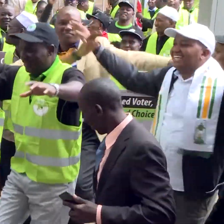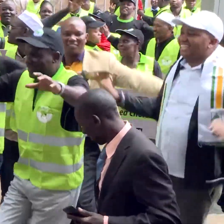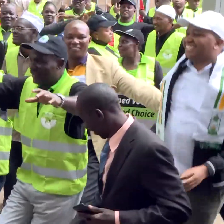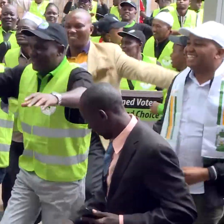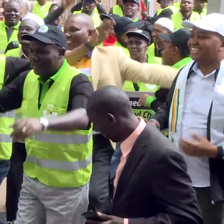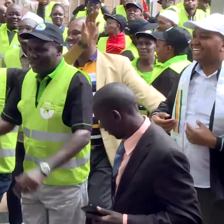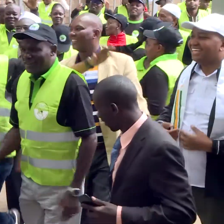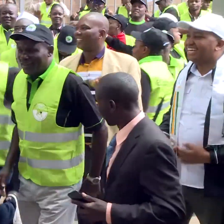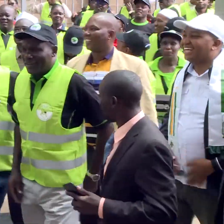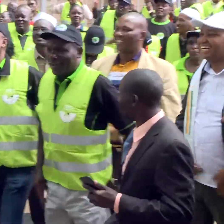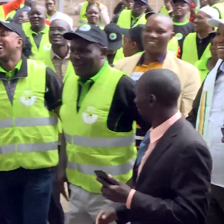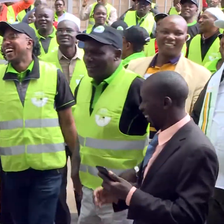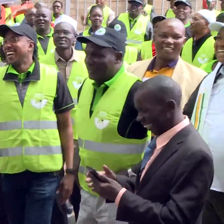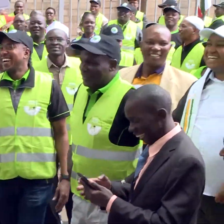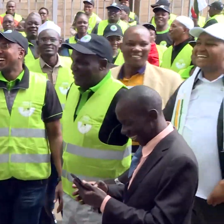Jana mmeshindwa.